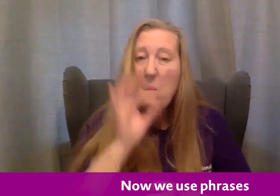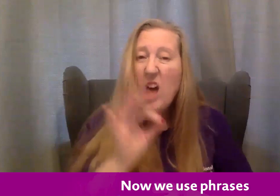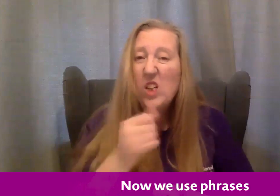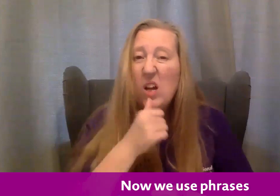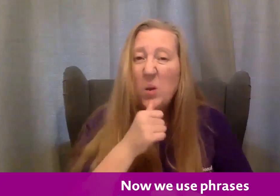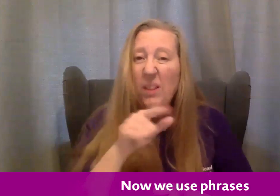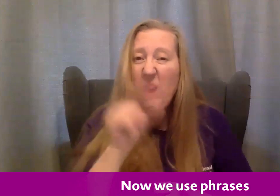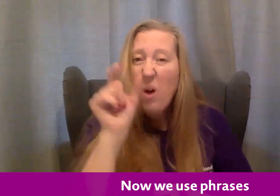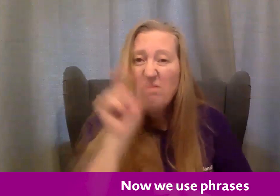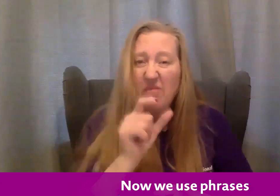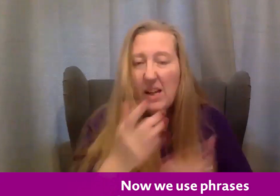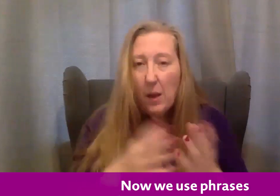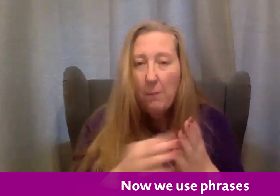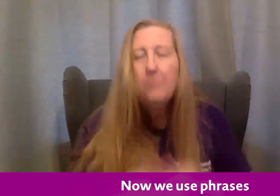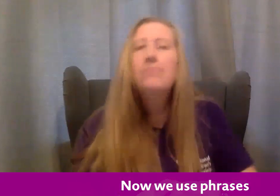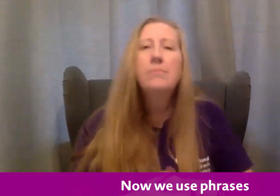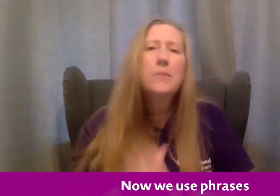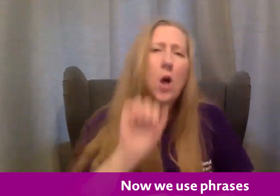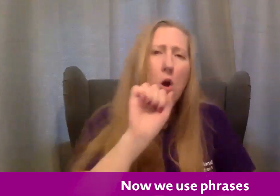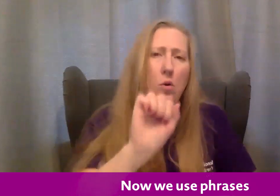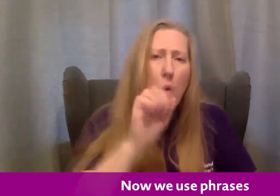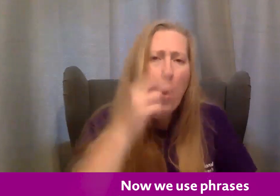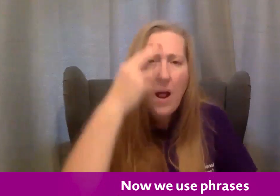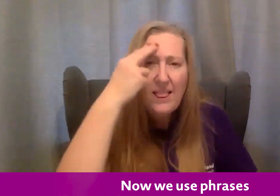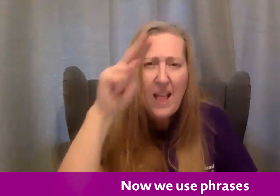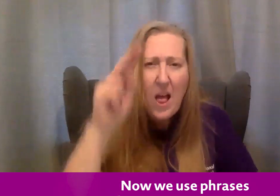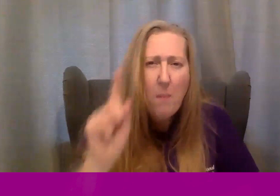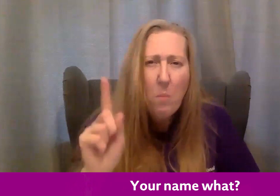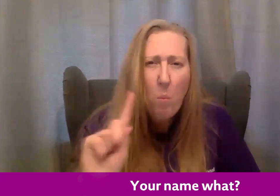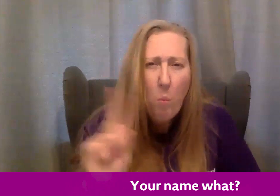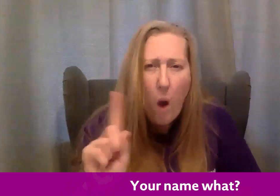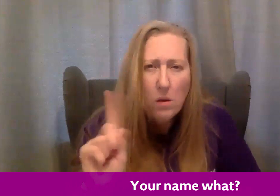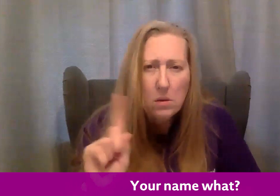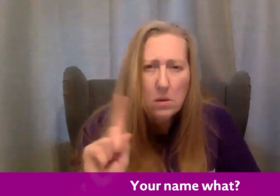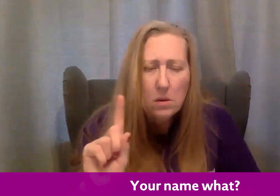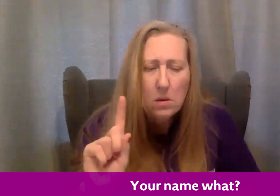How? Now we'll use phrases that use question signs. Your name what?